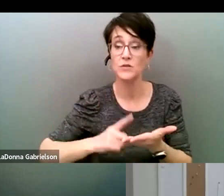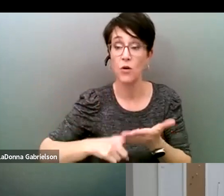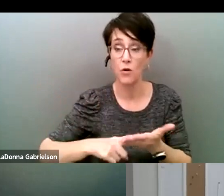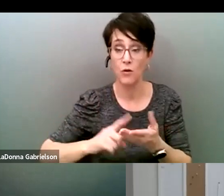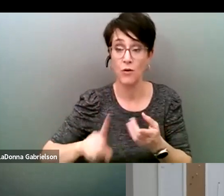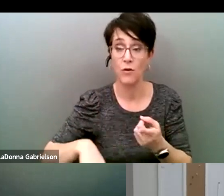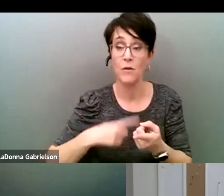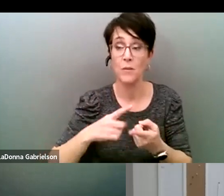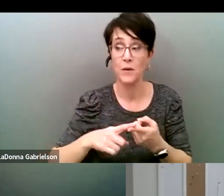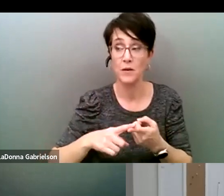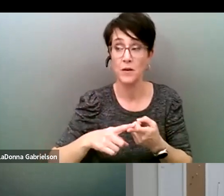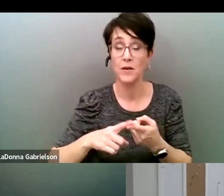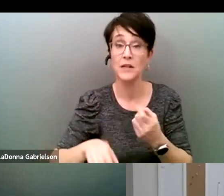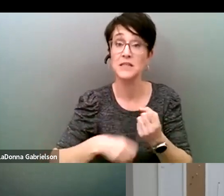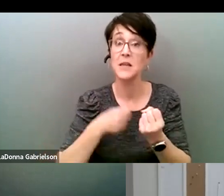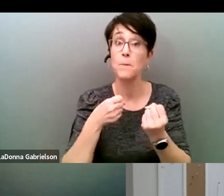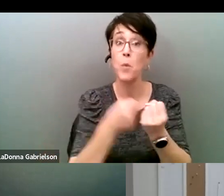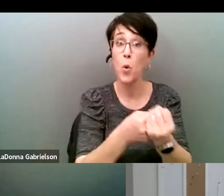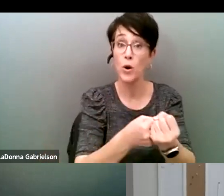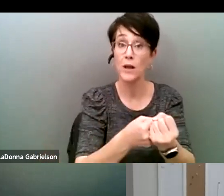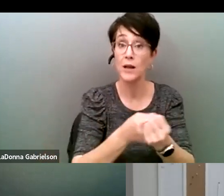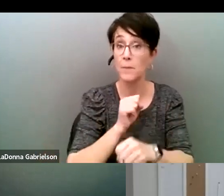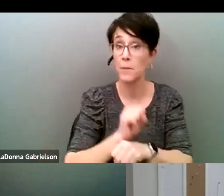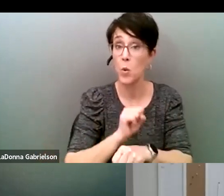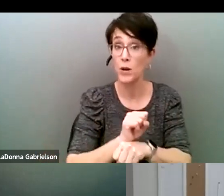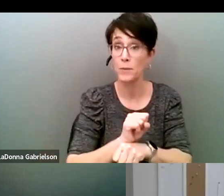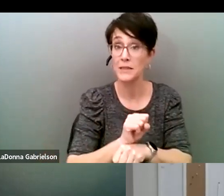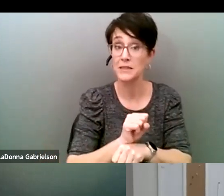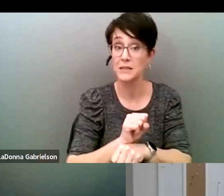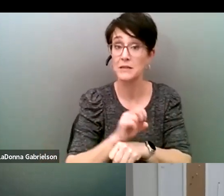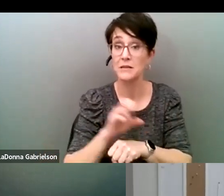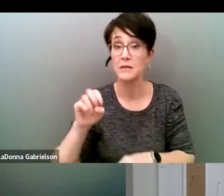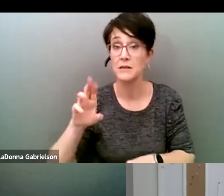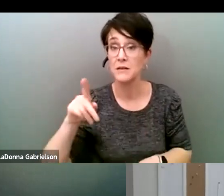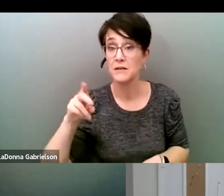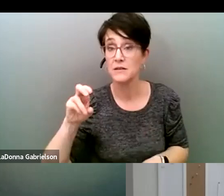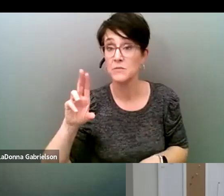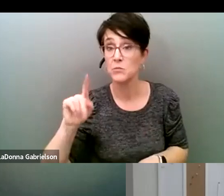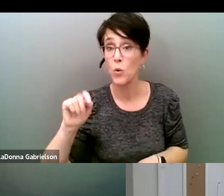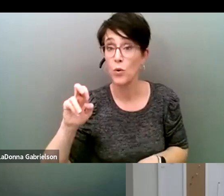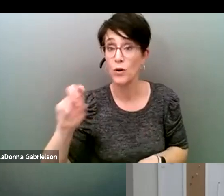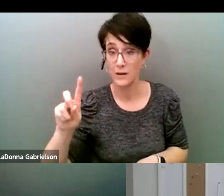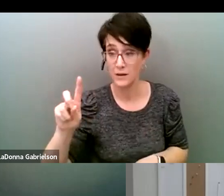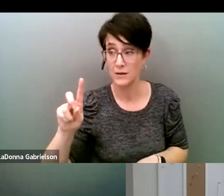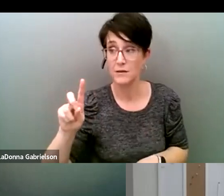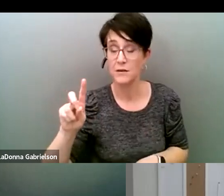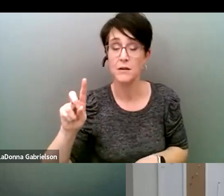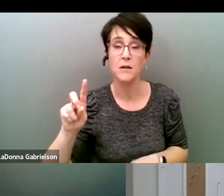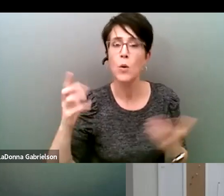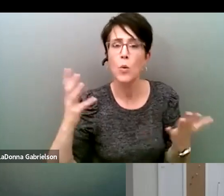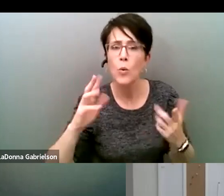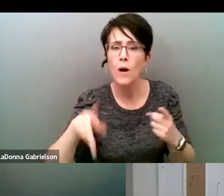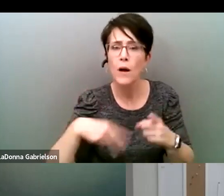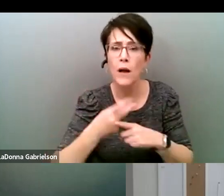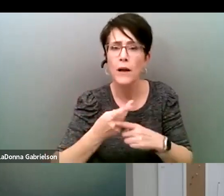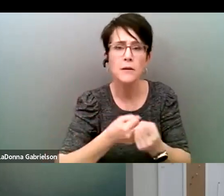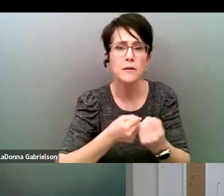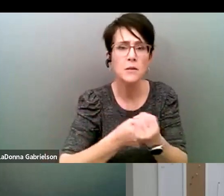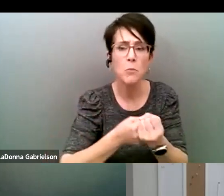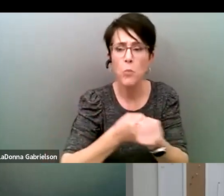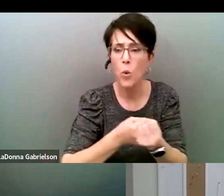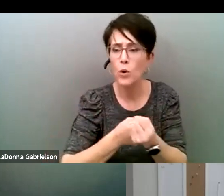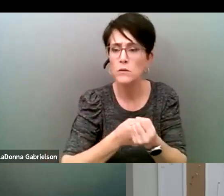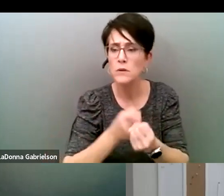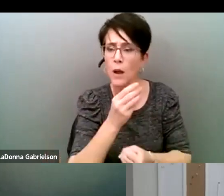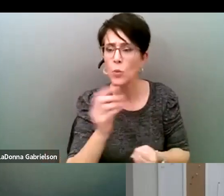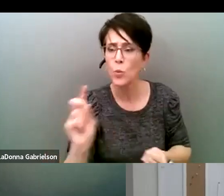about supported employment and some of the other supports that people could possibly